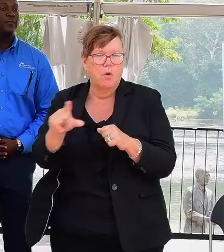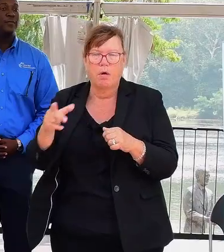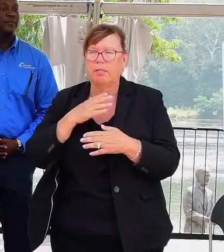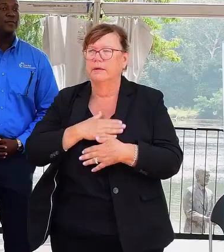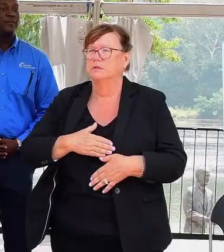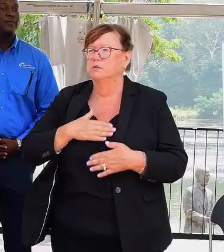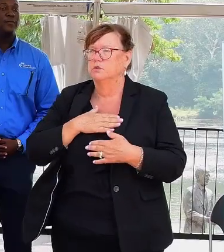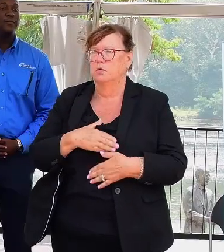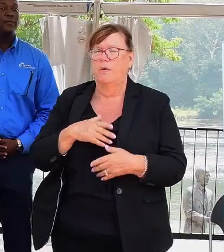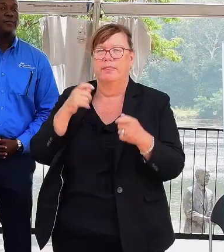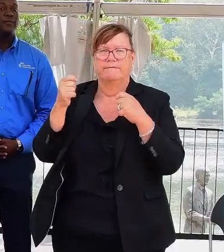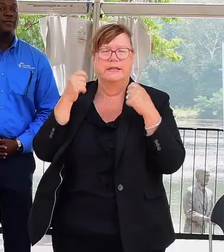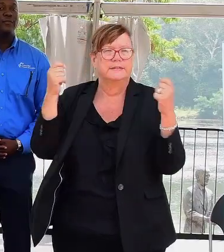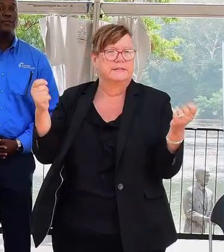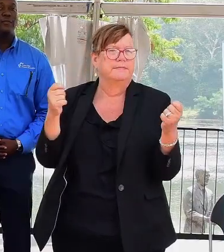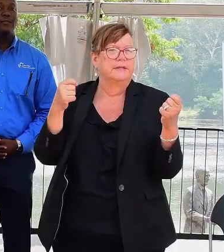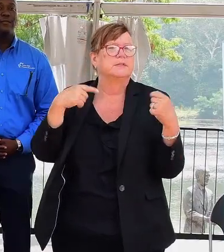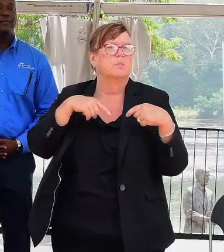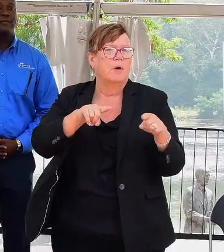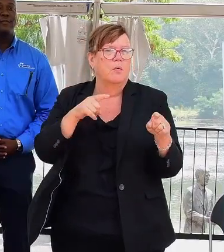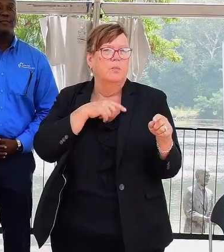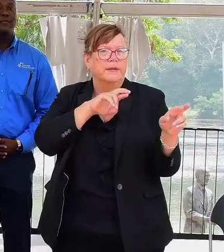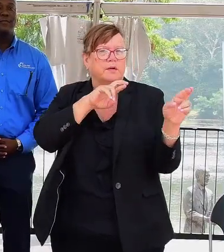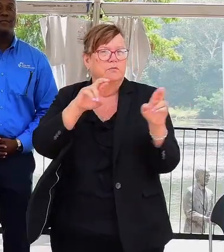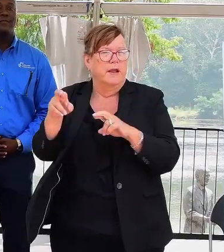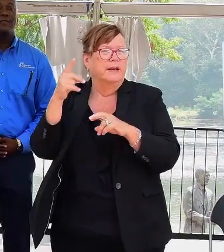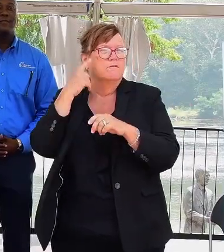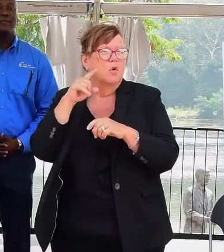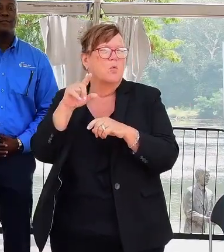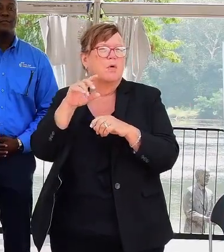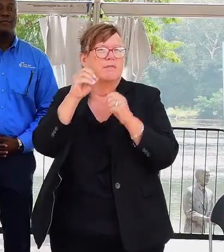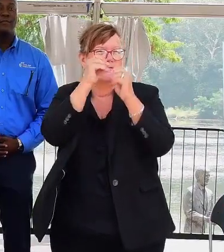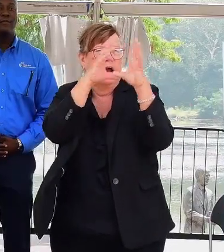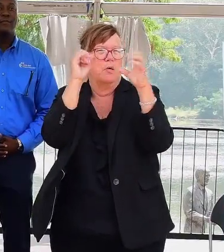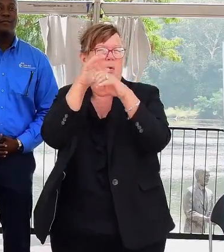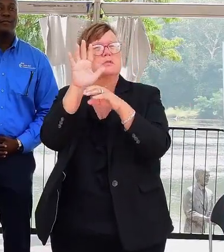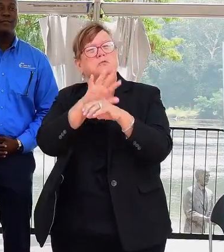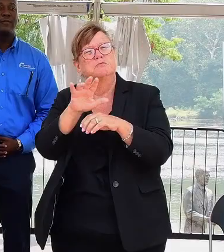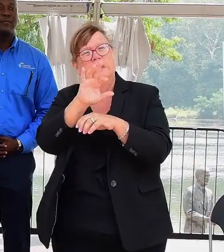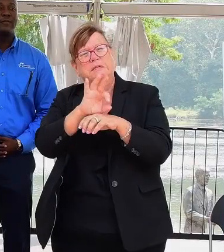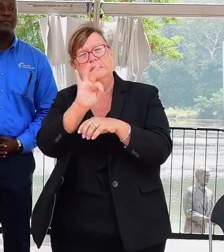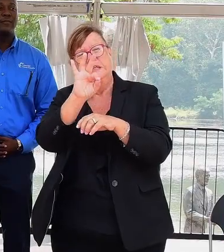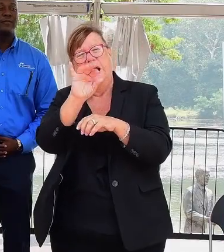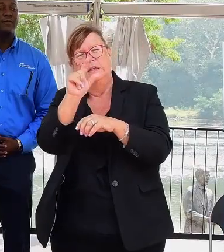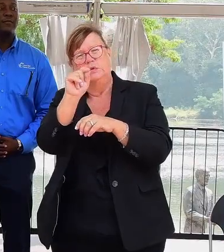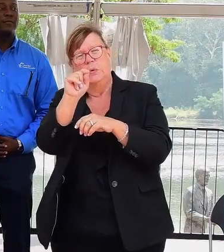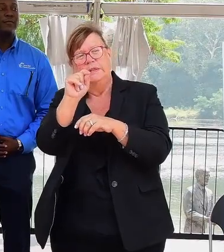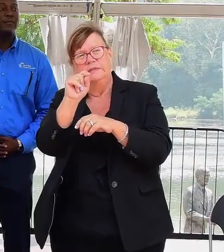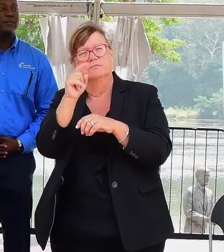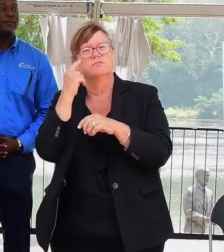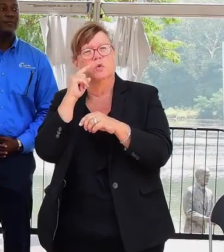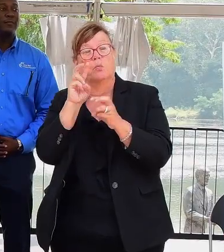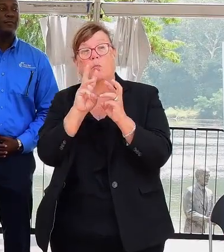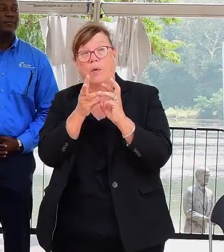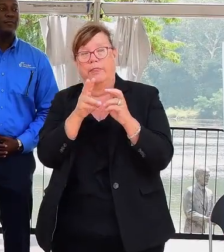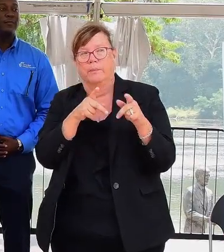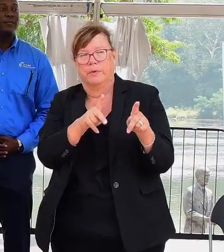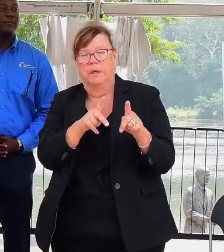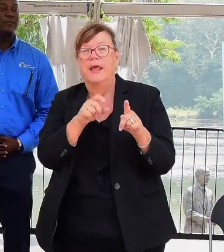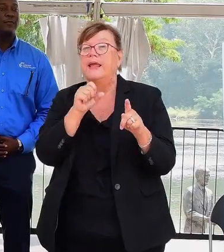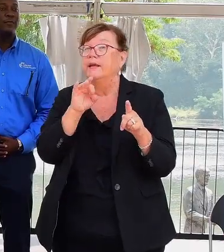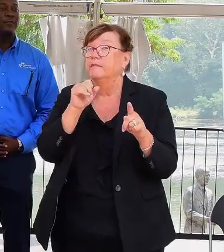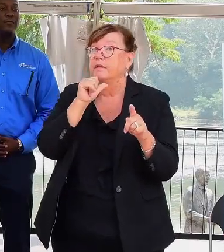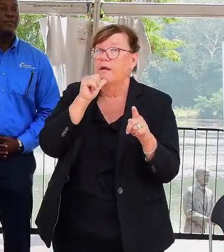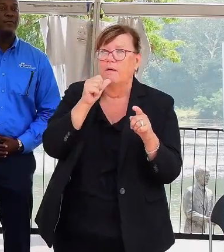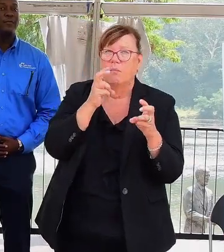the evening with a 20-minute fireworks display beginning around 9:20, weather permitting. Should the weather not cooperate, fireworks alone will be